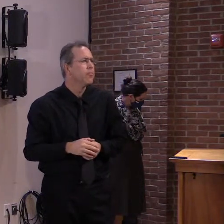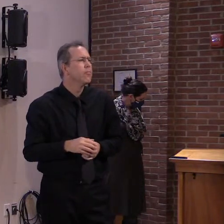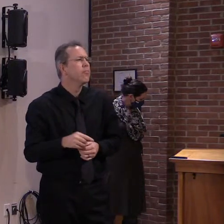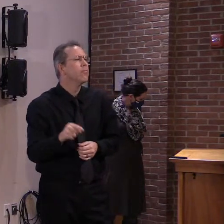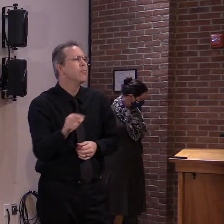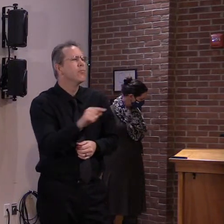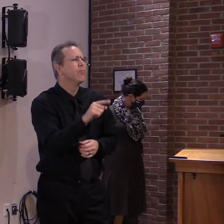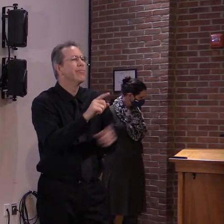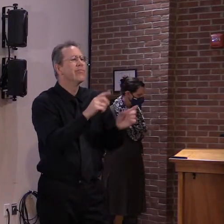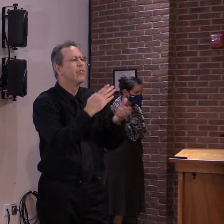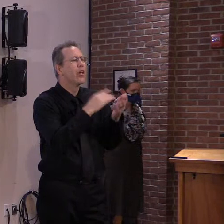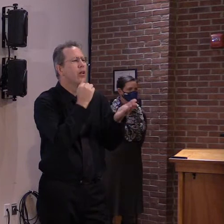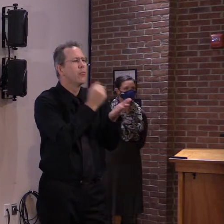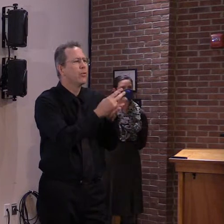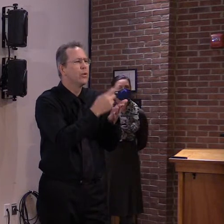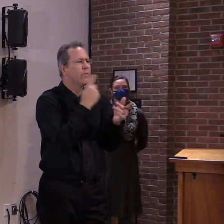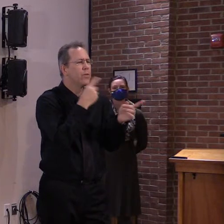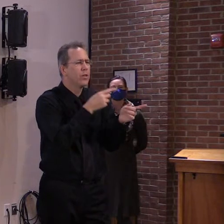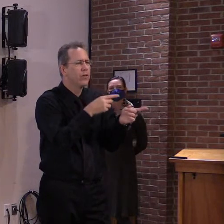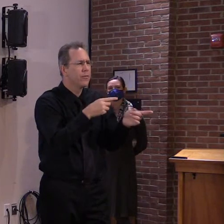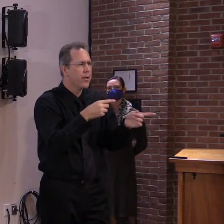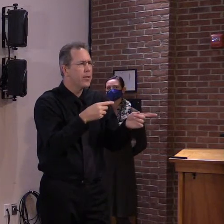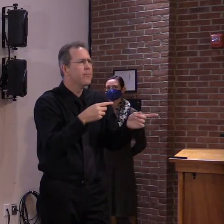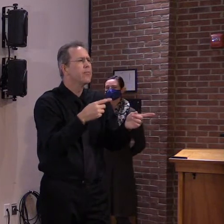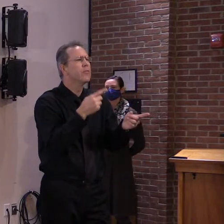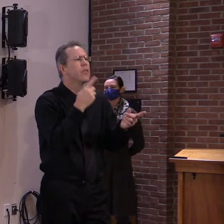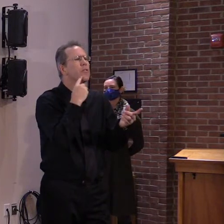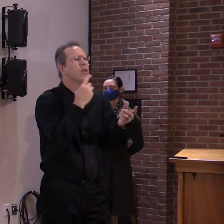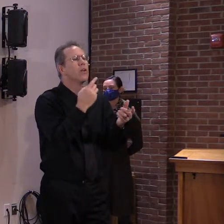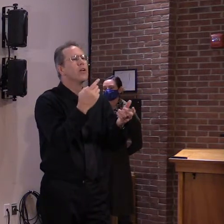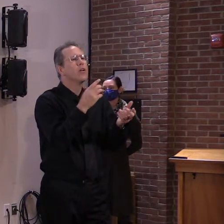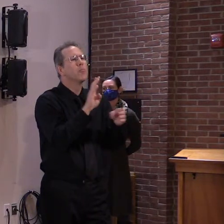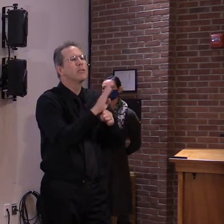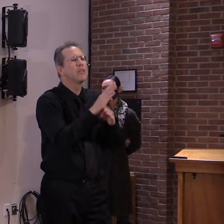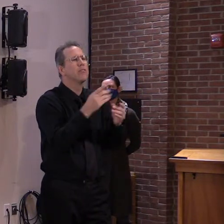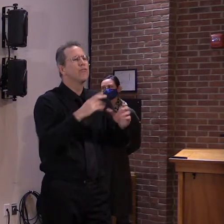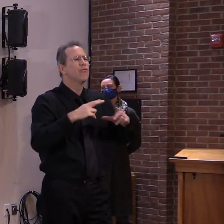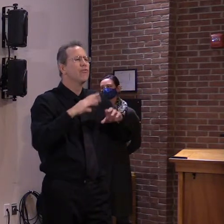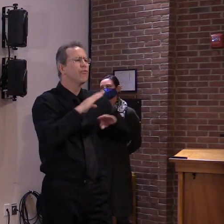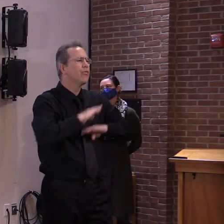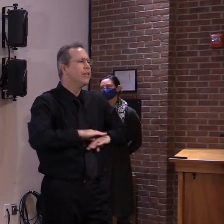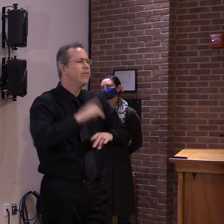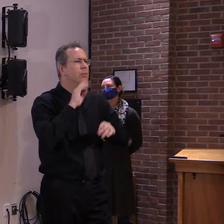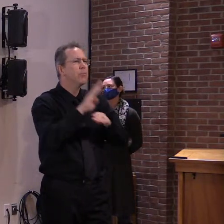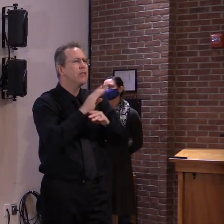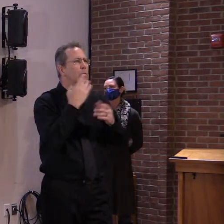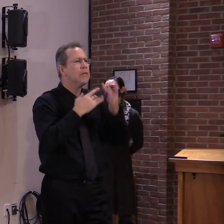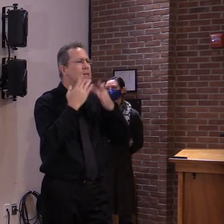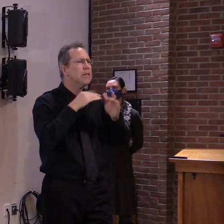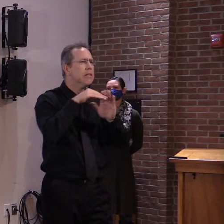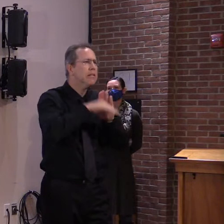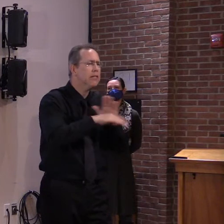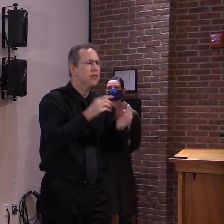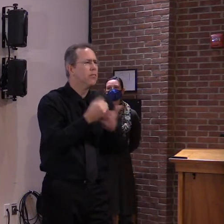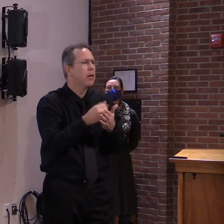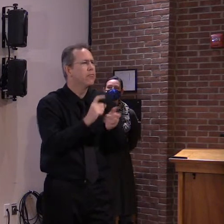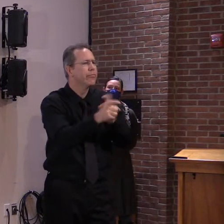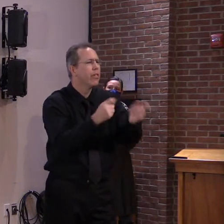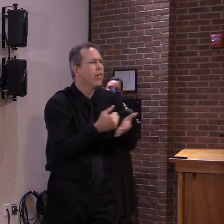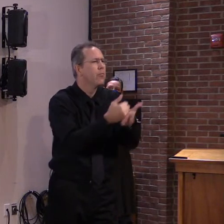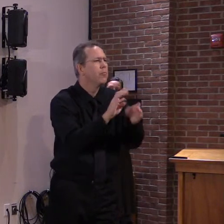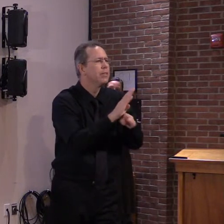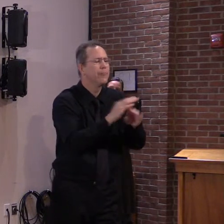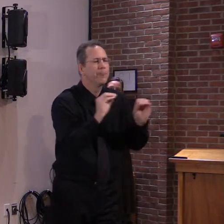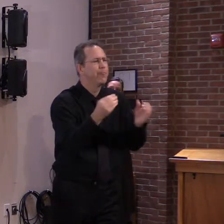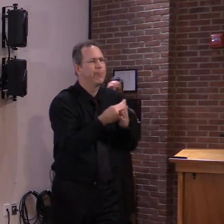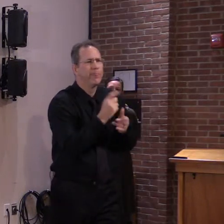the economic relief. They added 10 or $11 million in economic relief for some of